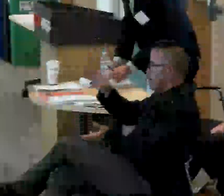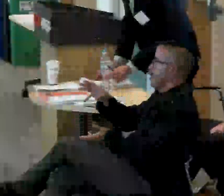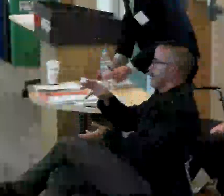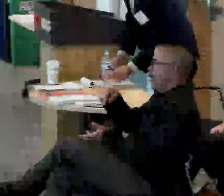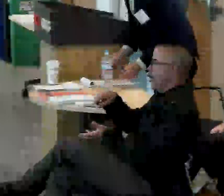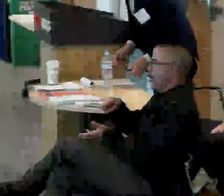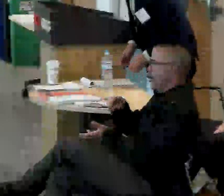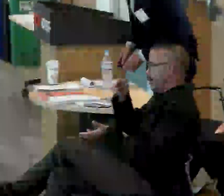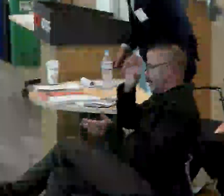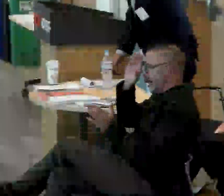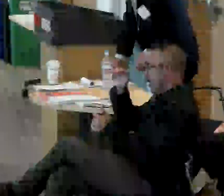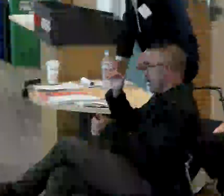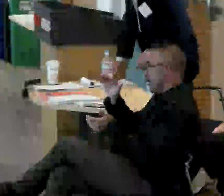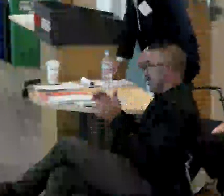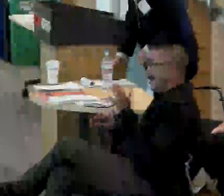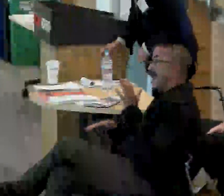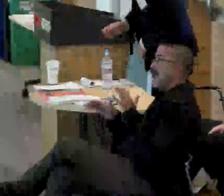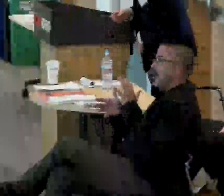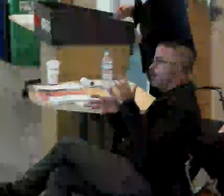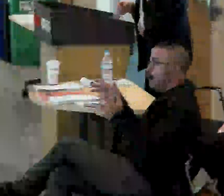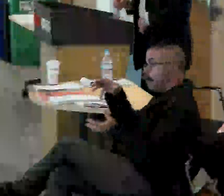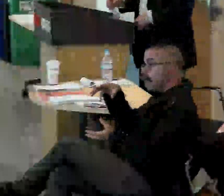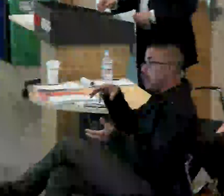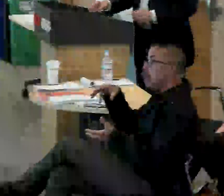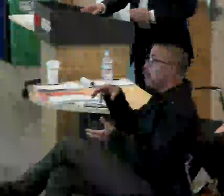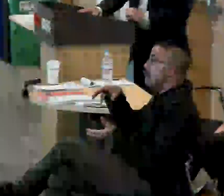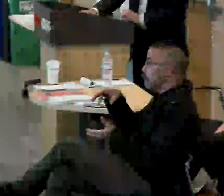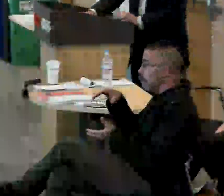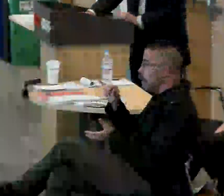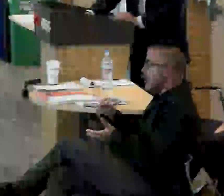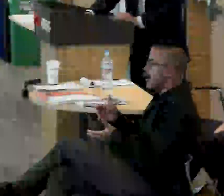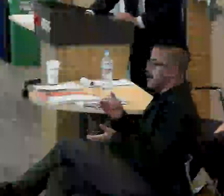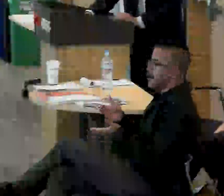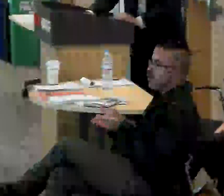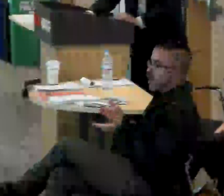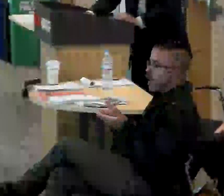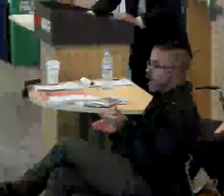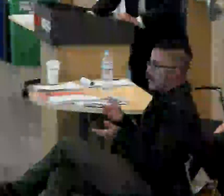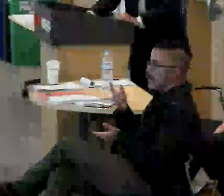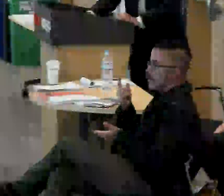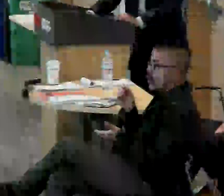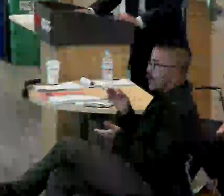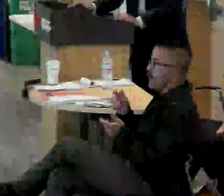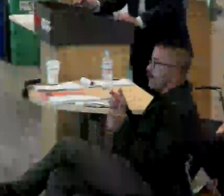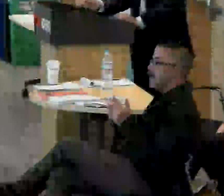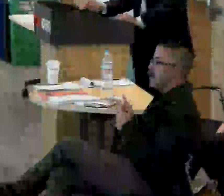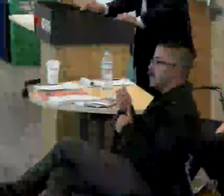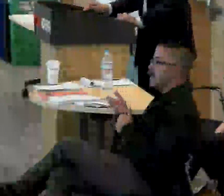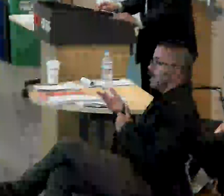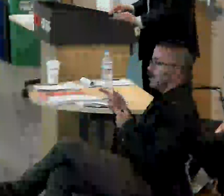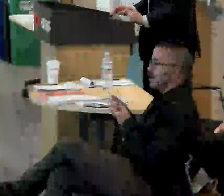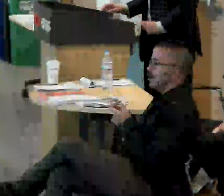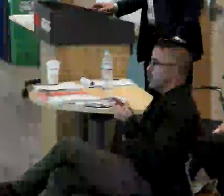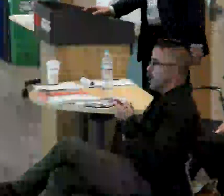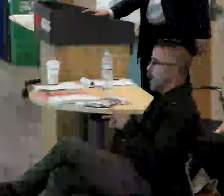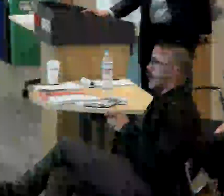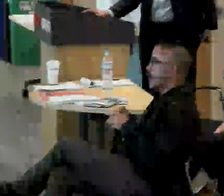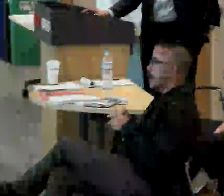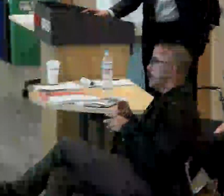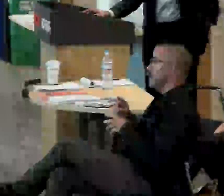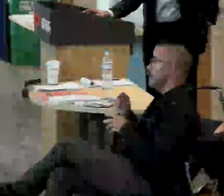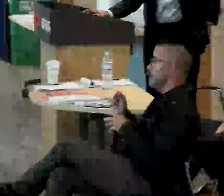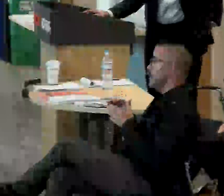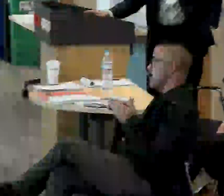and is perhaps, you know, one of the biggest things to happen in the disability community